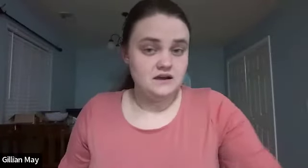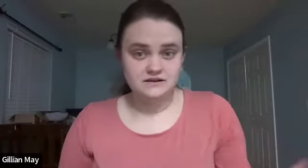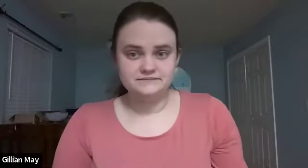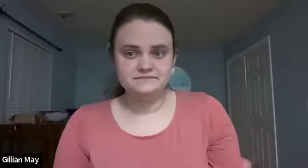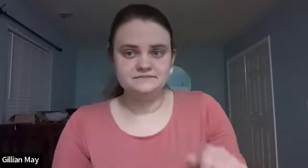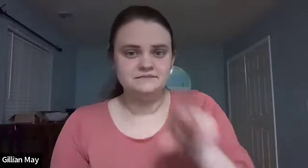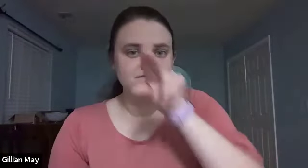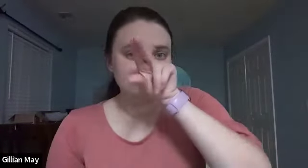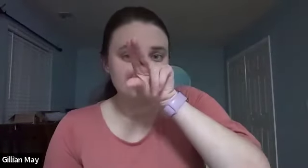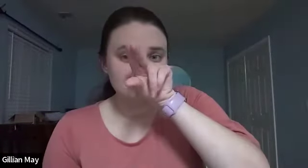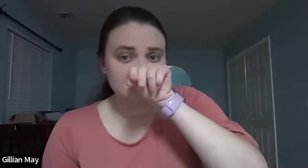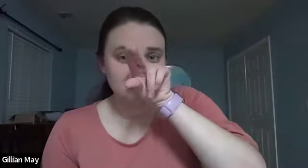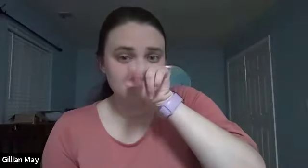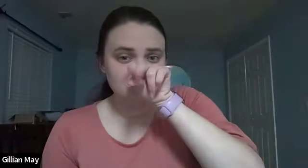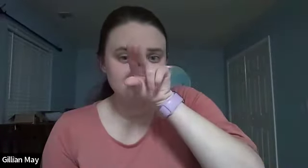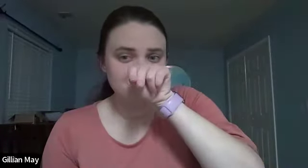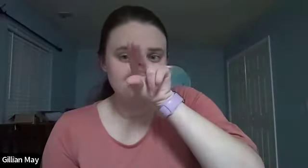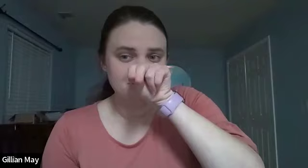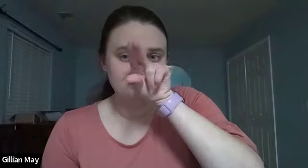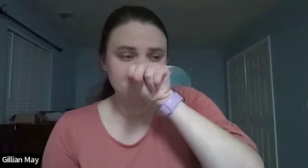duck, duck,